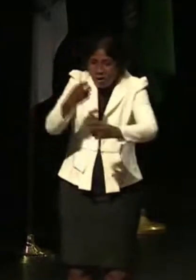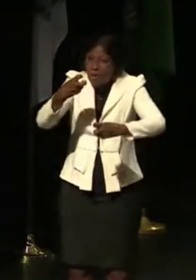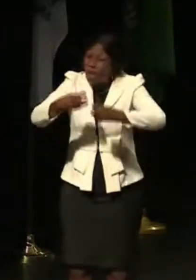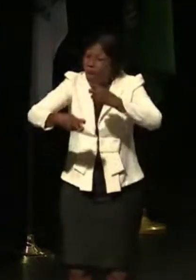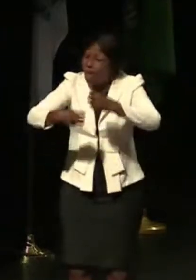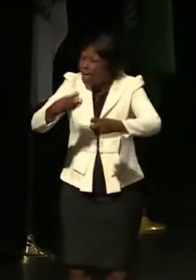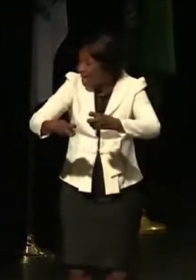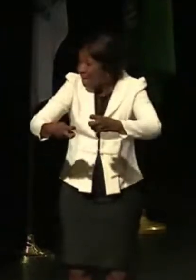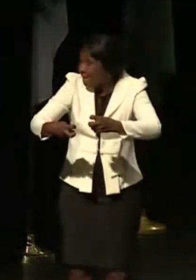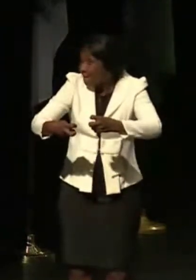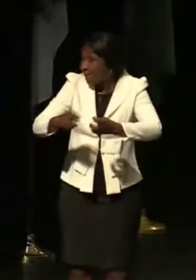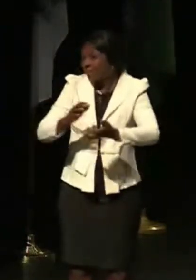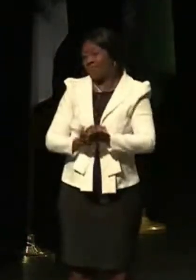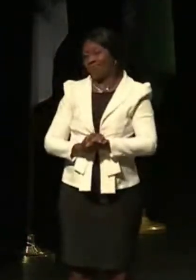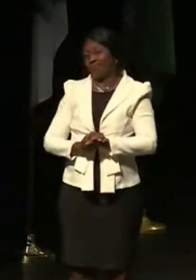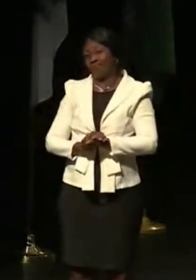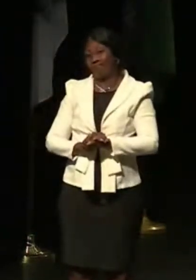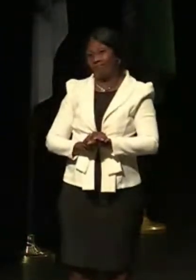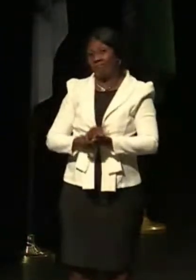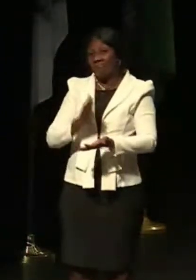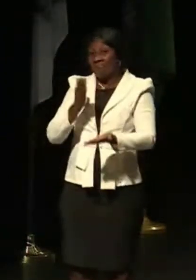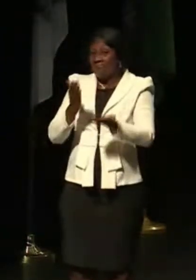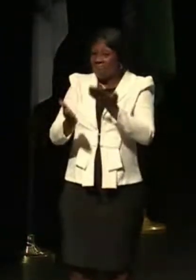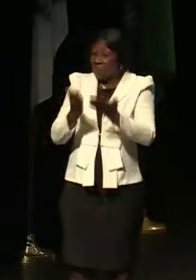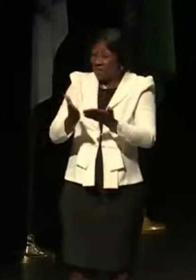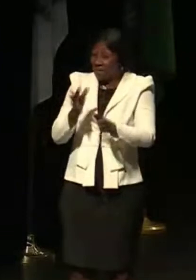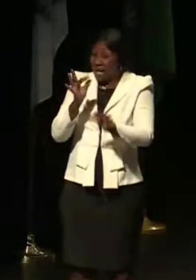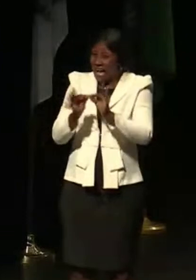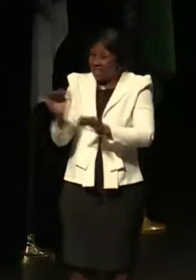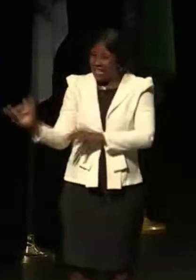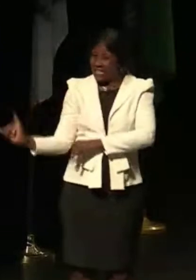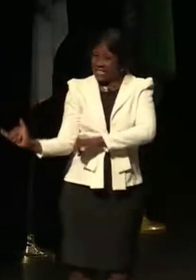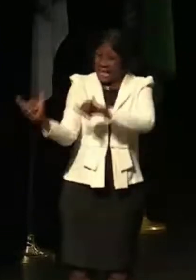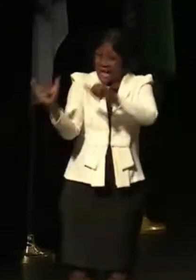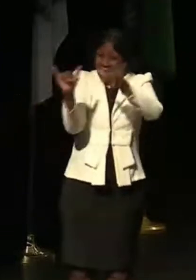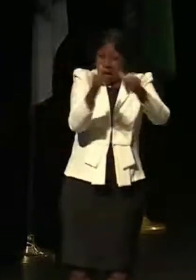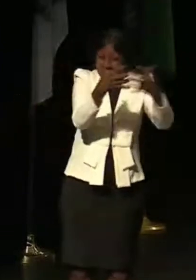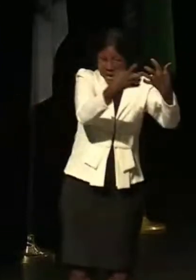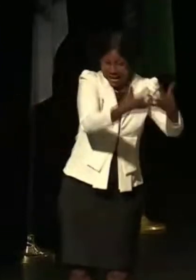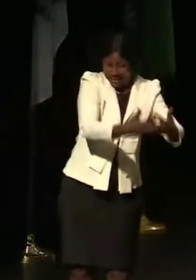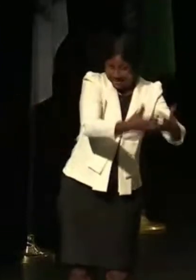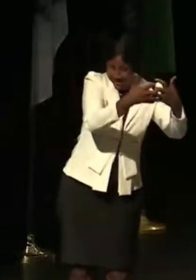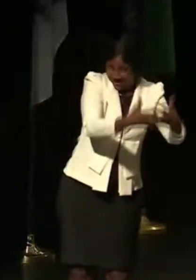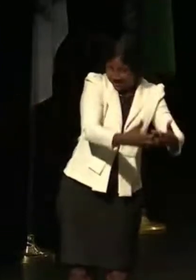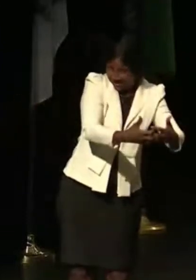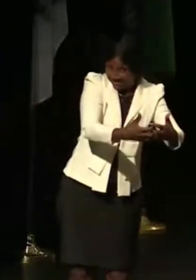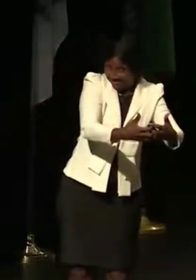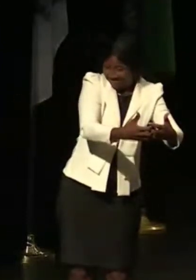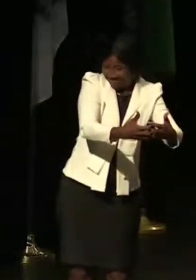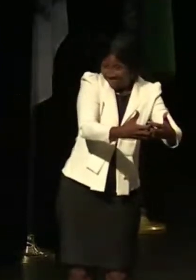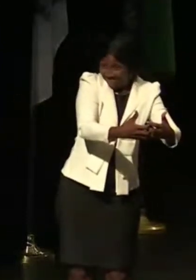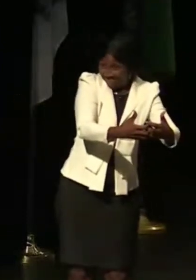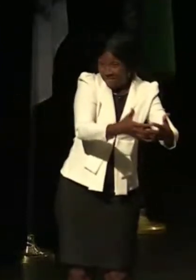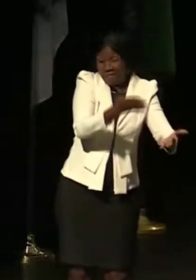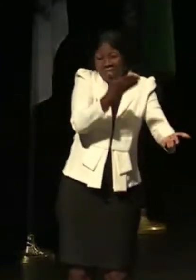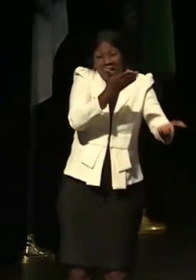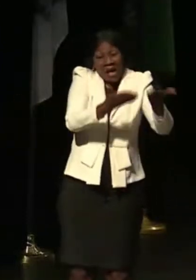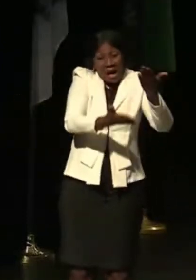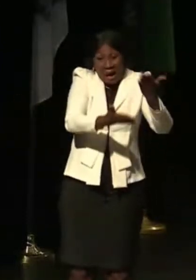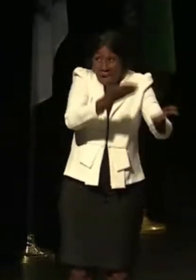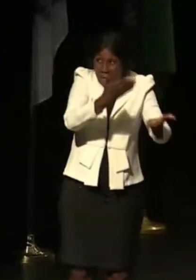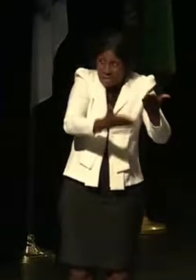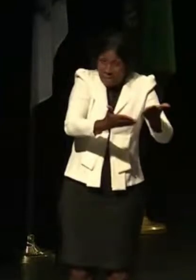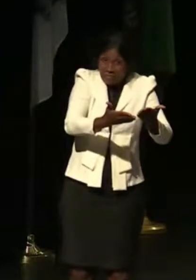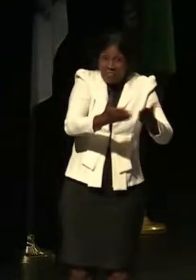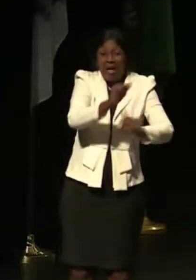But maybe if we had a little engine that we could construct from a scrap heap somewhere, maybe, just maybe, we could avoid